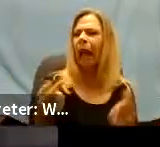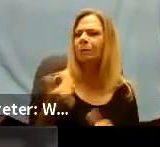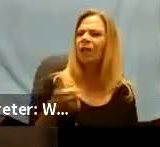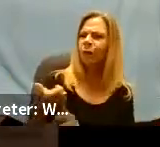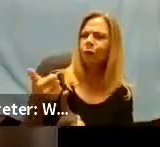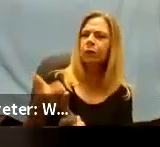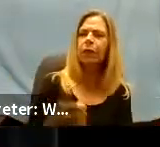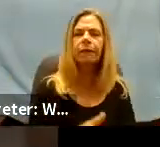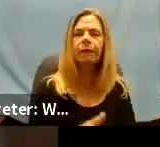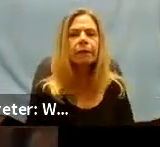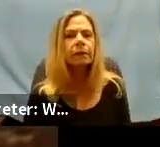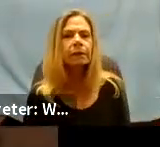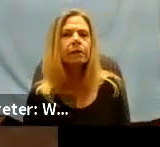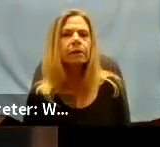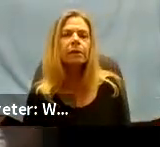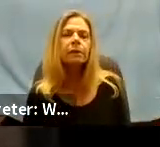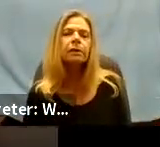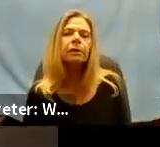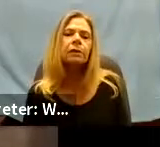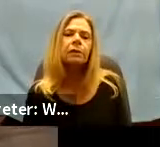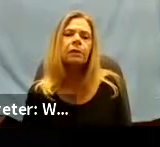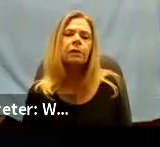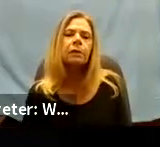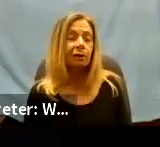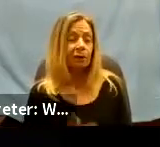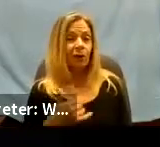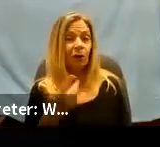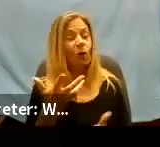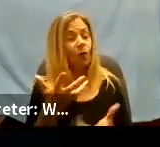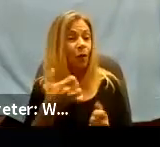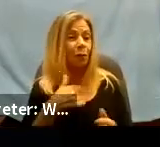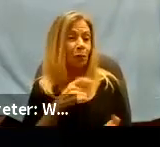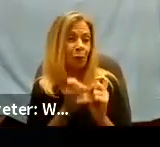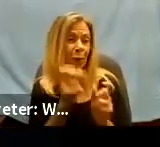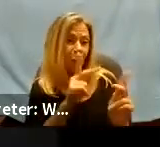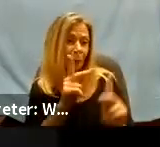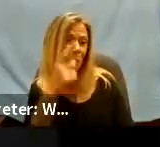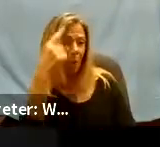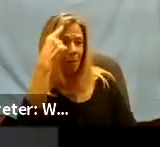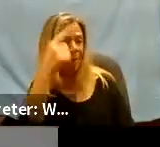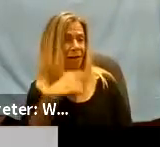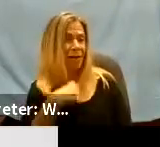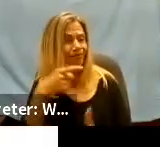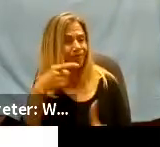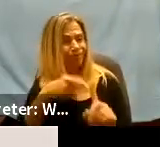You don't need to change their minds about people's disabilities. You need to change their minds about themselves.